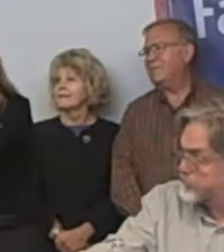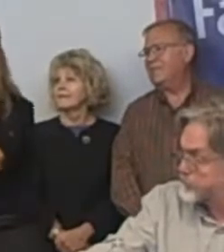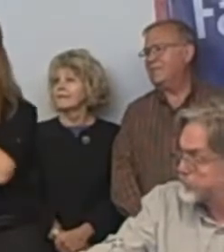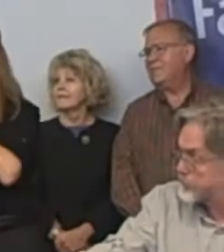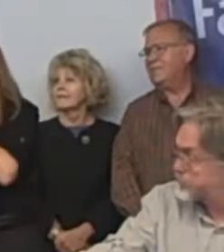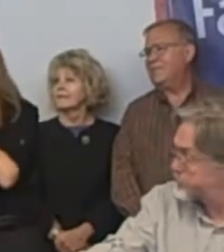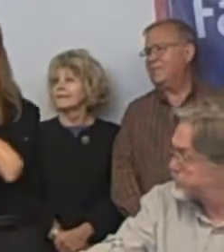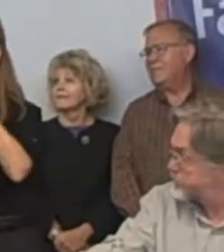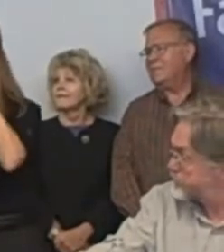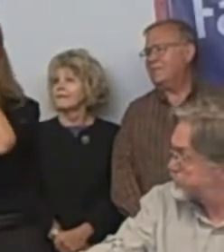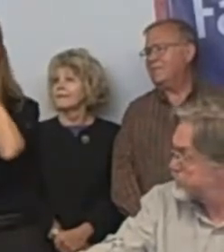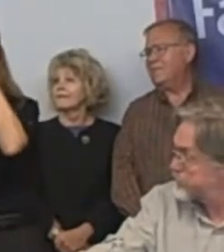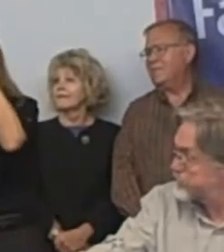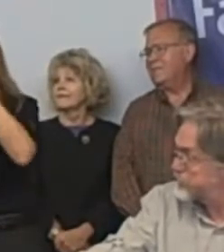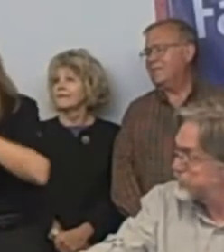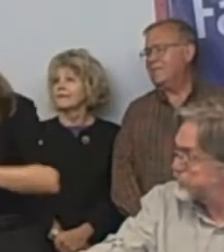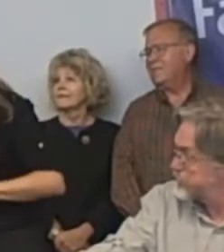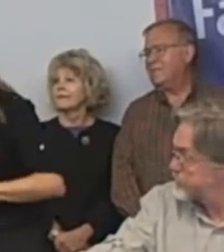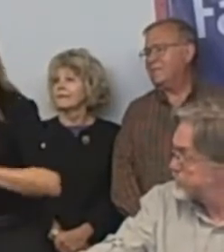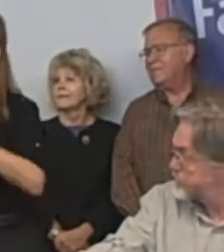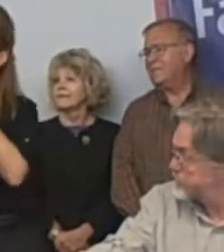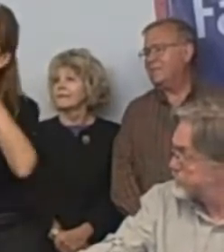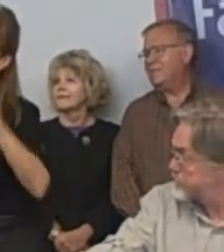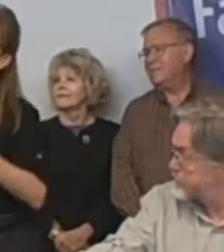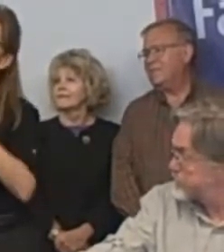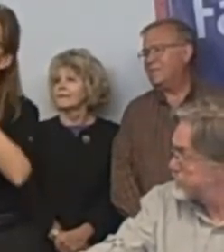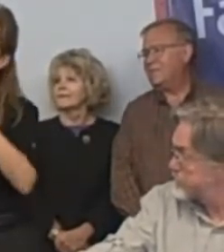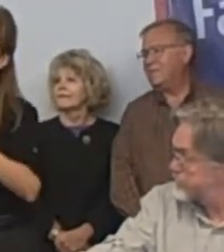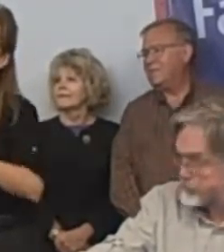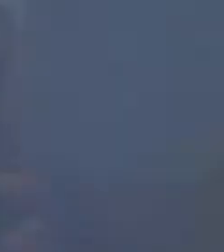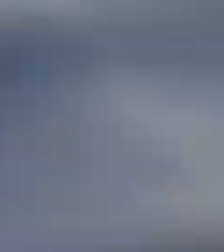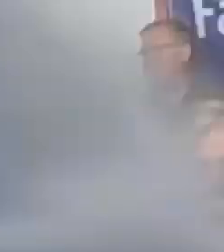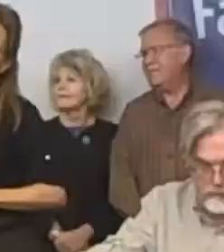higher education to the students of California.